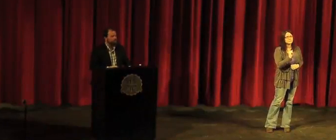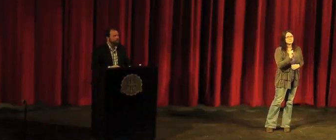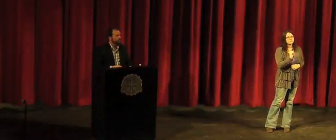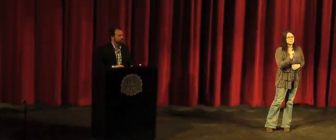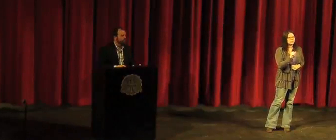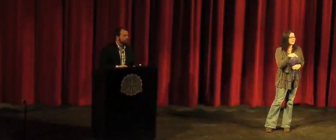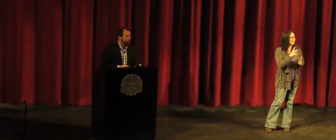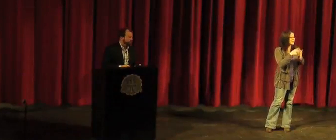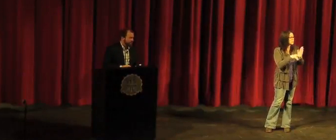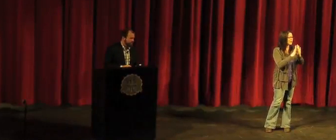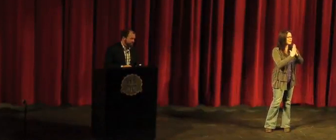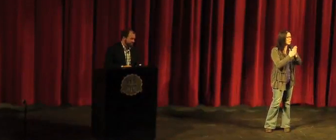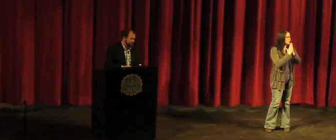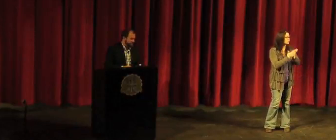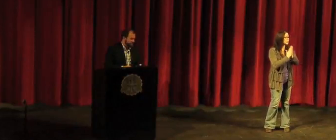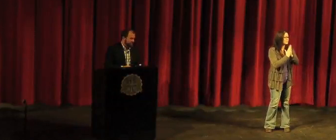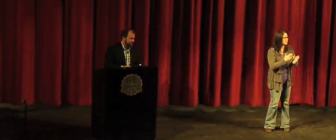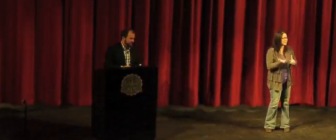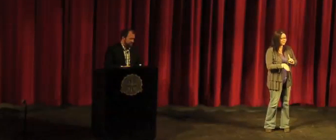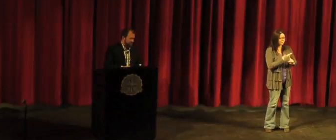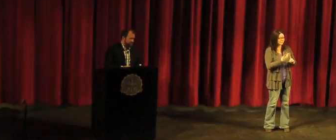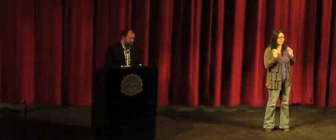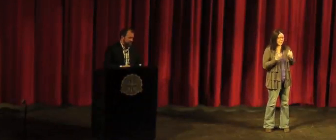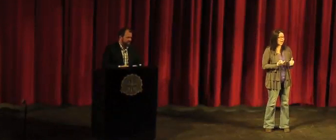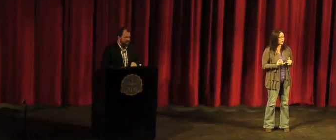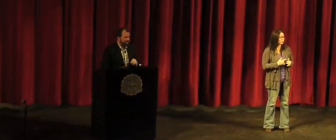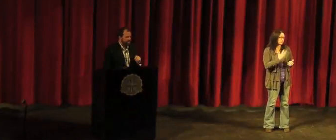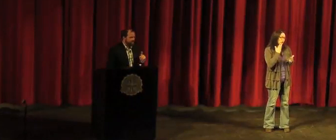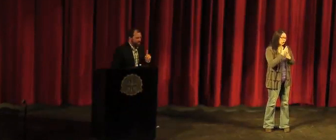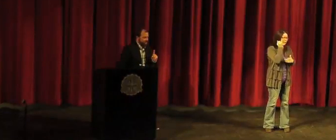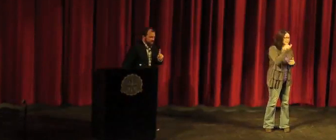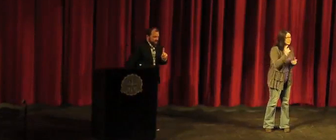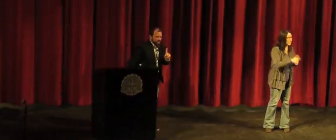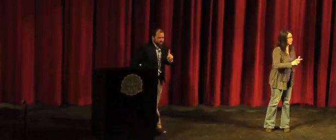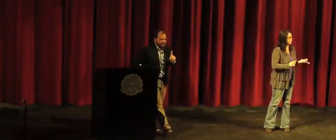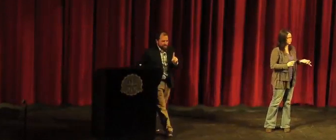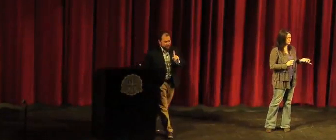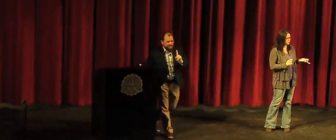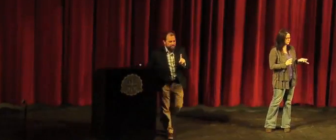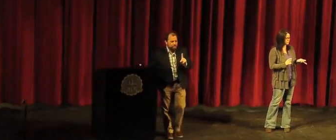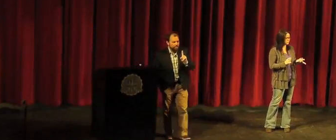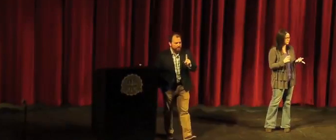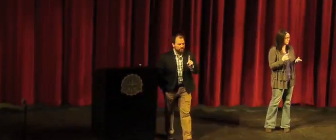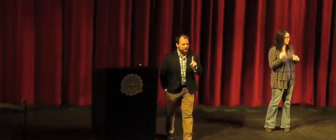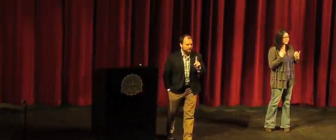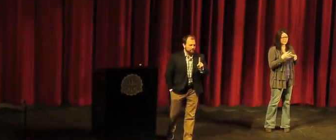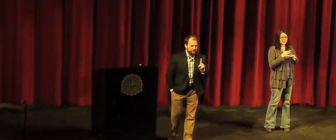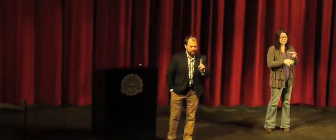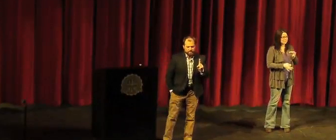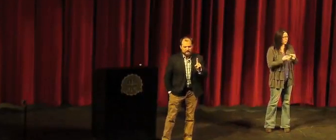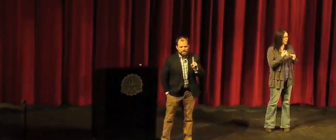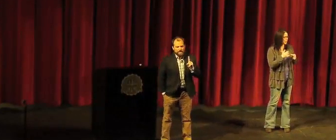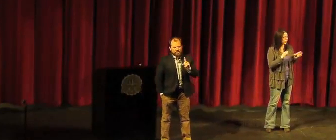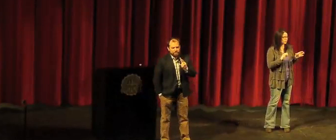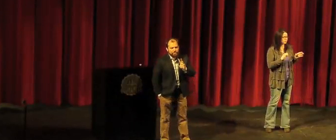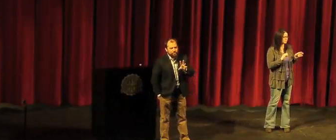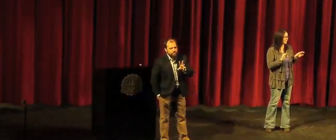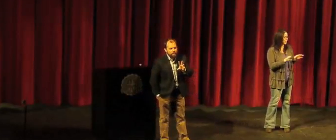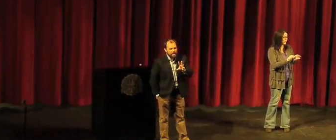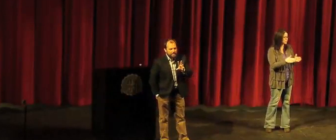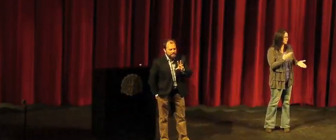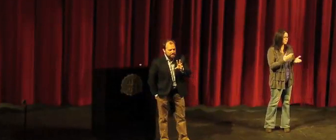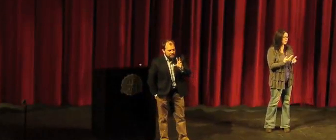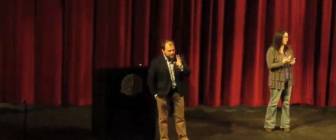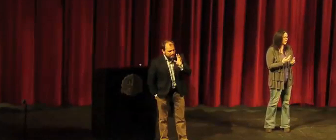he's read books and books and books that have convinced him that this is a good idea. It's been a simple little operation. I imagine